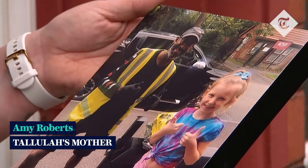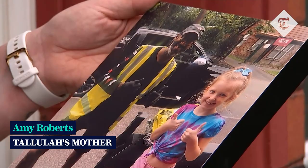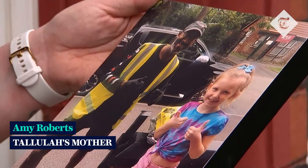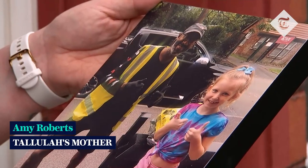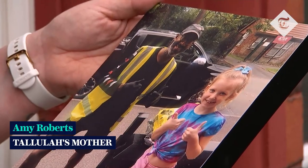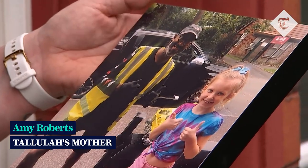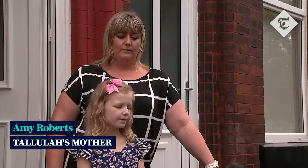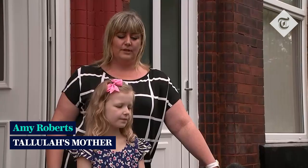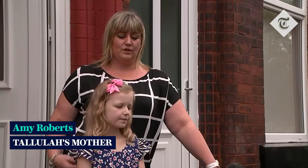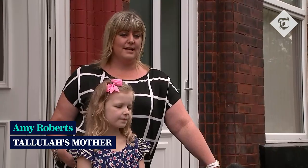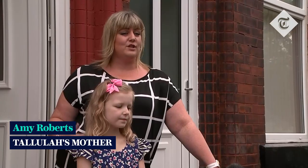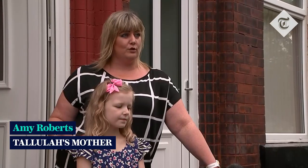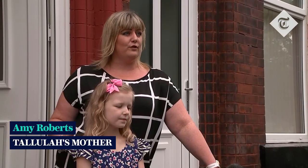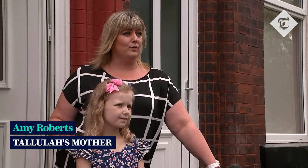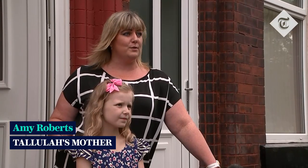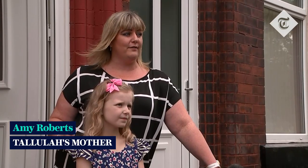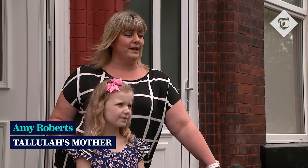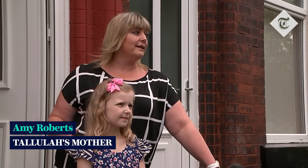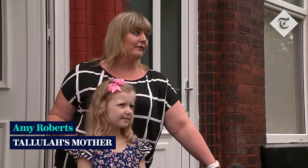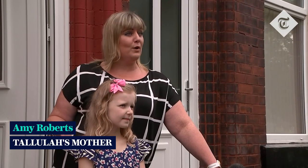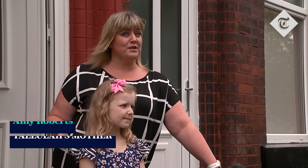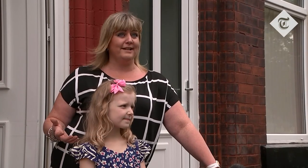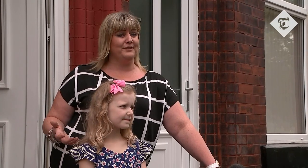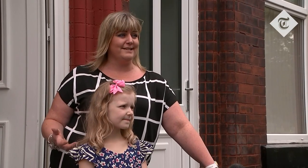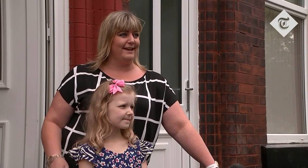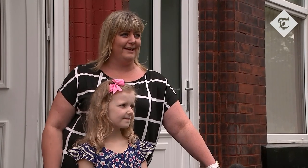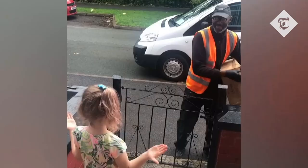Everyone's done lockdown, it's just nice, she looks forward to it every day. Have you ordered anything today? Yeah, yeah.